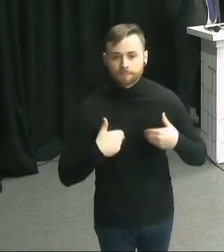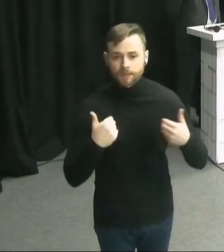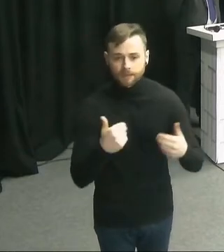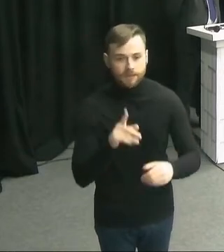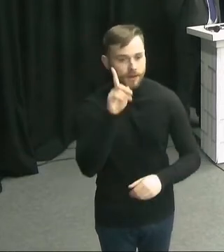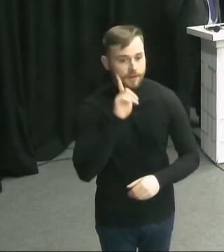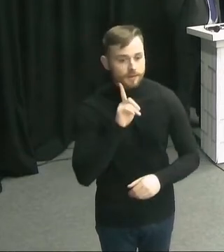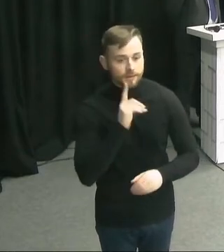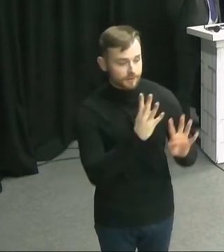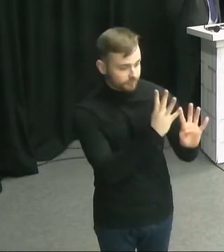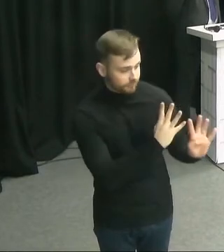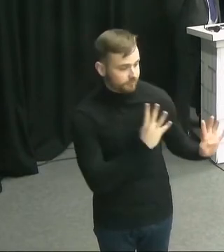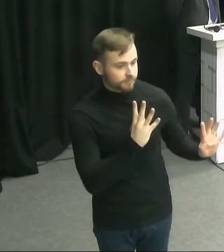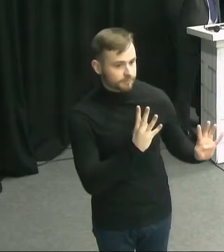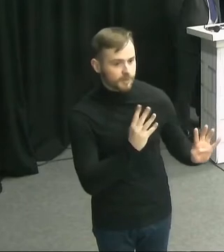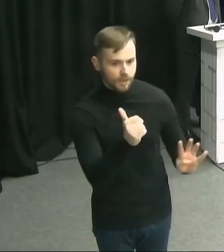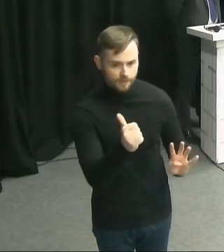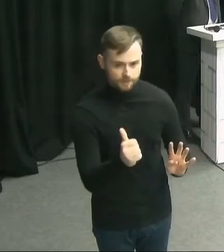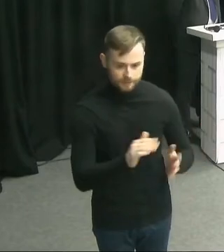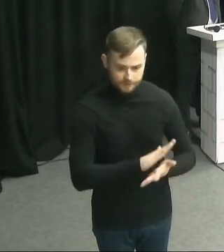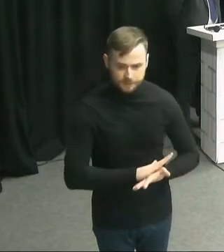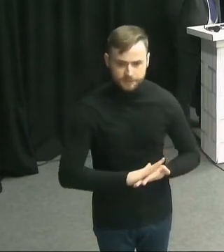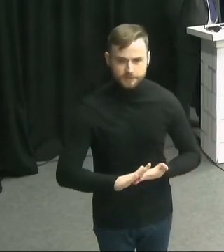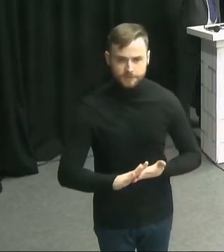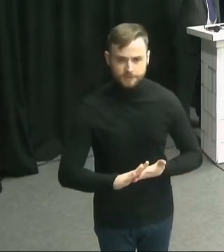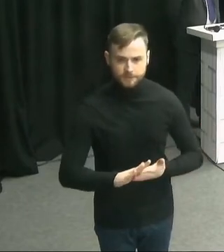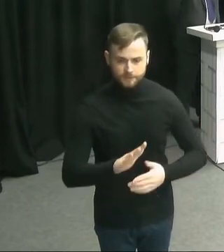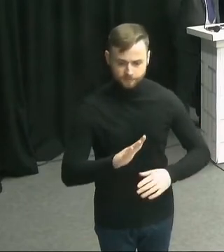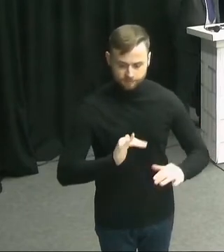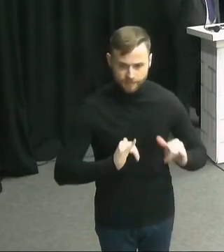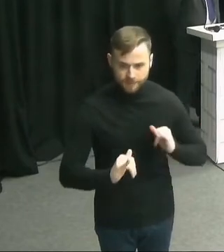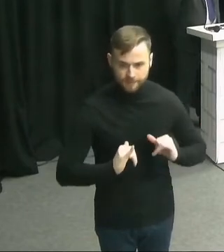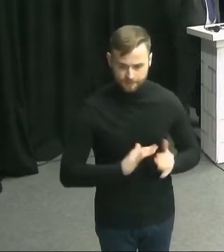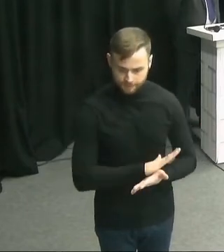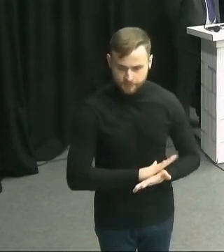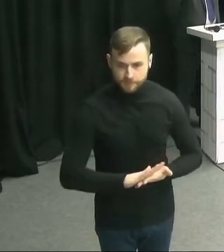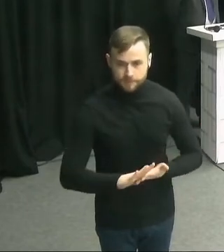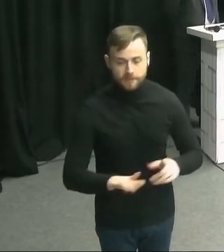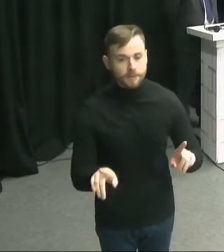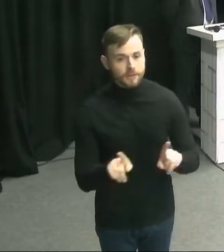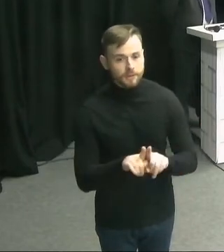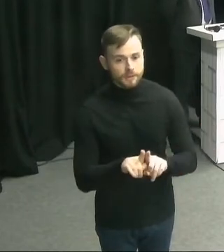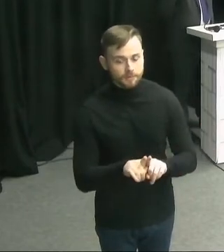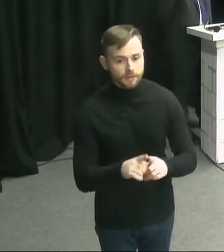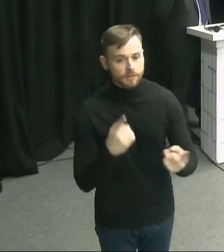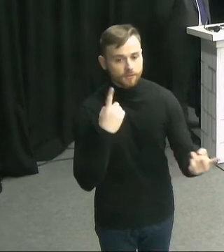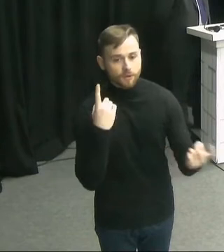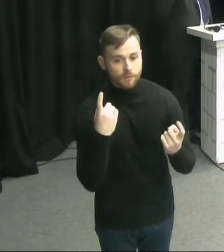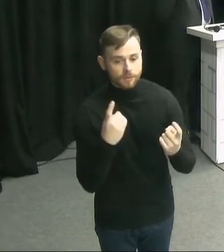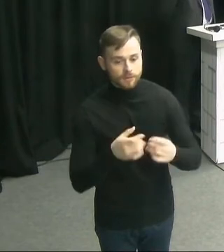too much, but I would like to wish all the candidates democratic, politically